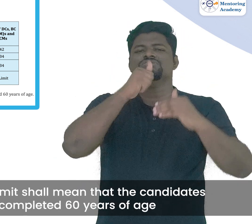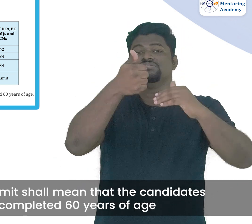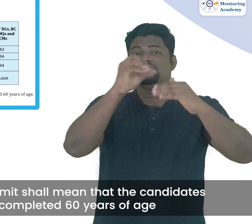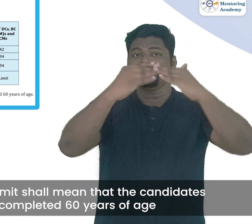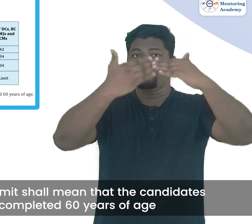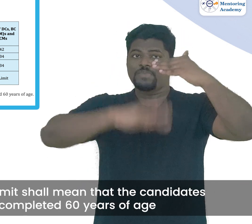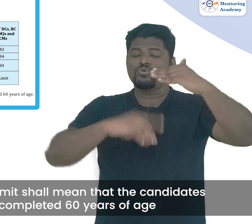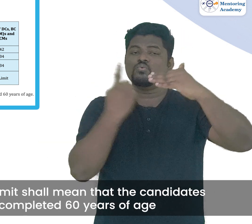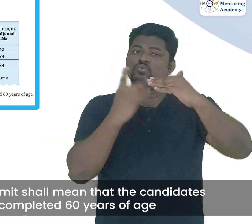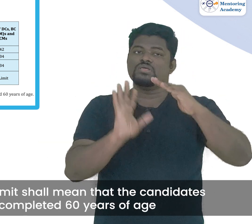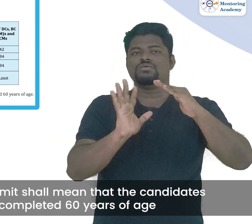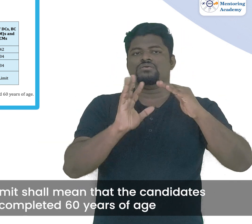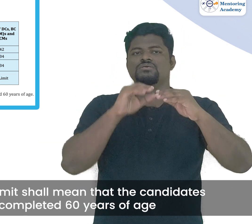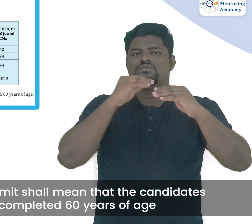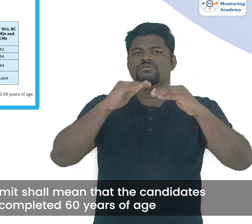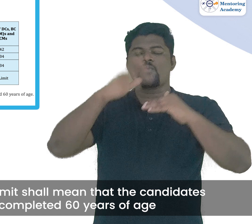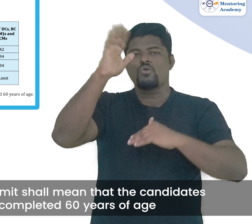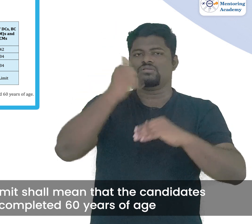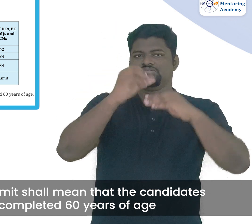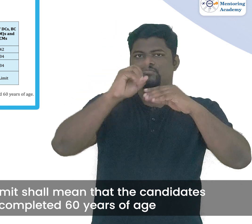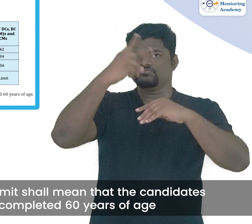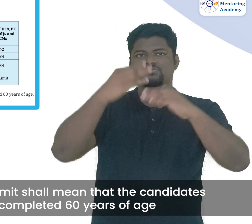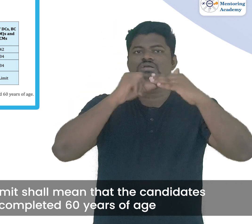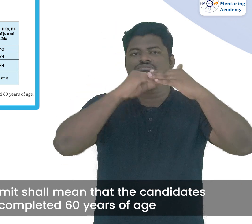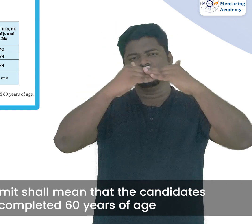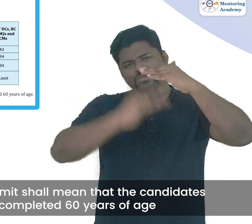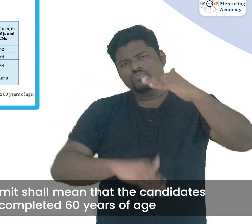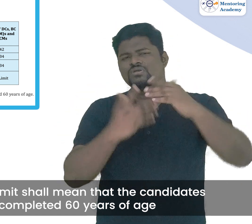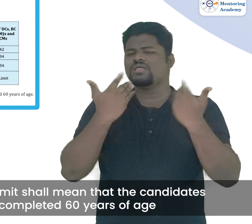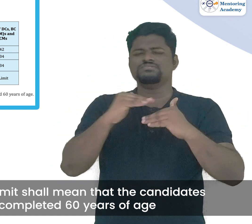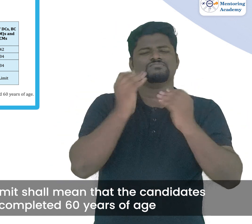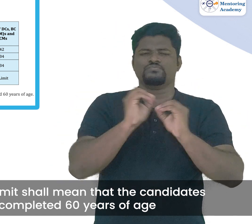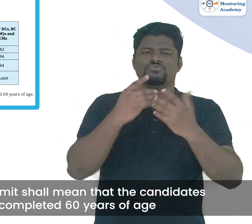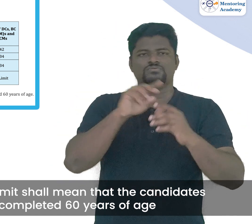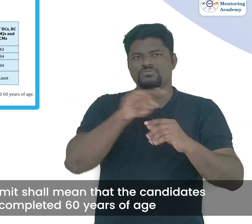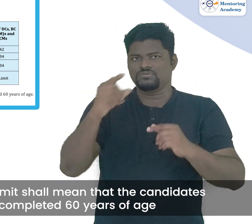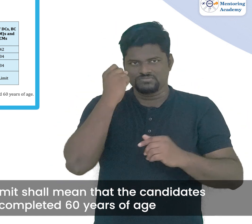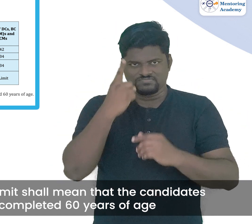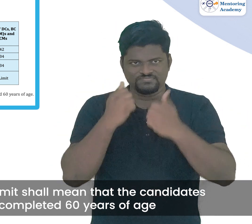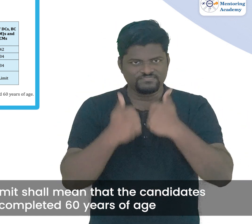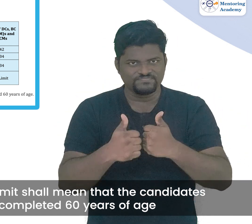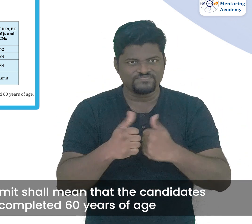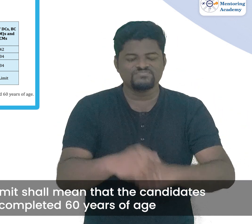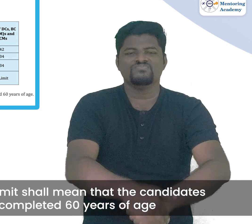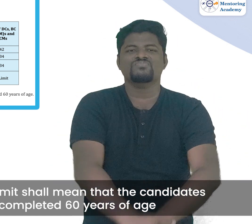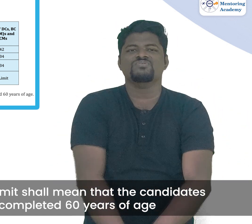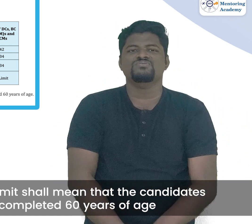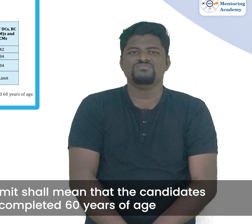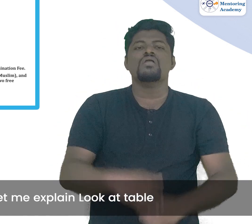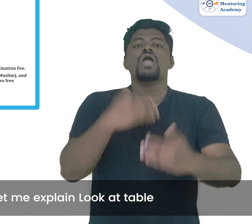Note: no maximum age limit shall mean that the candidates should not have completed 60 years of age. Application